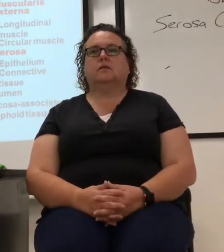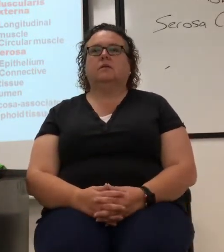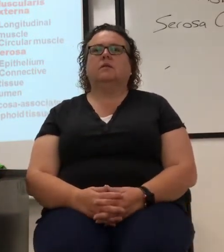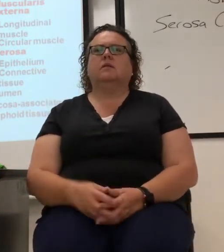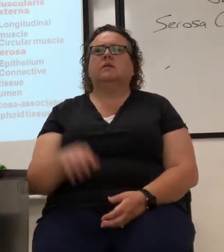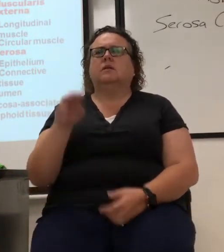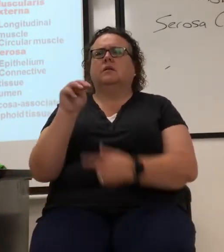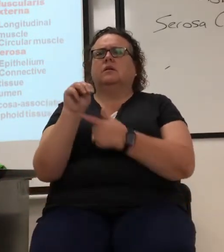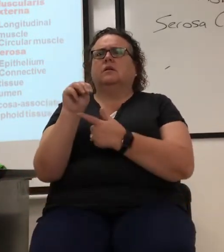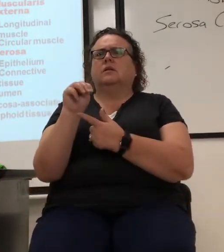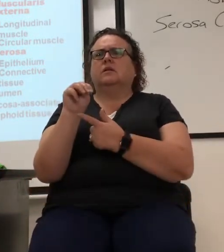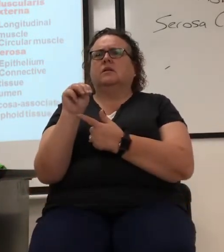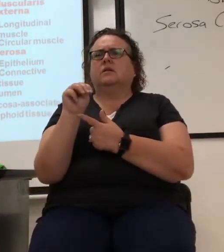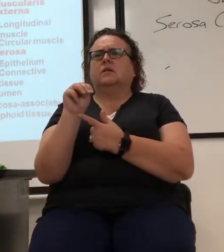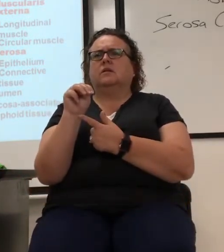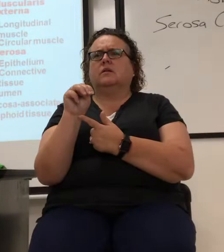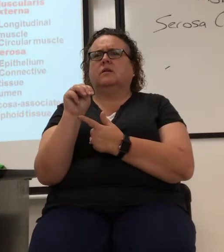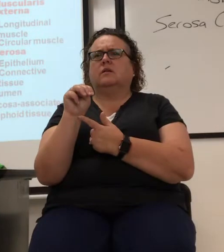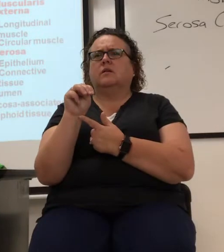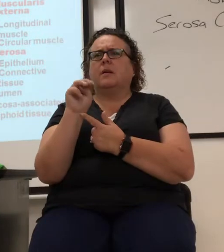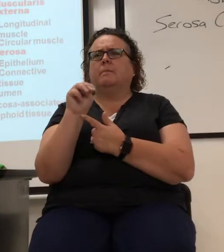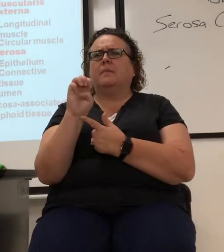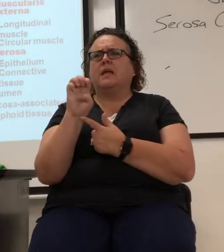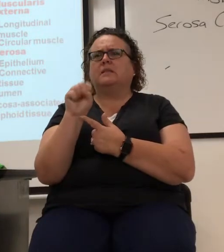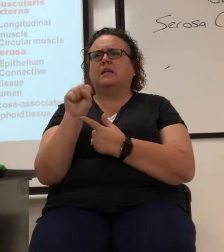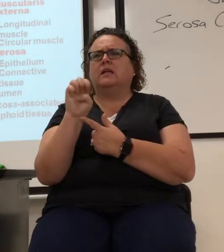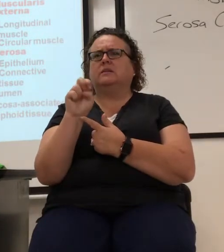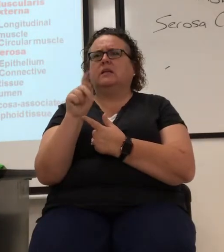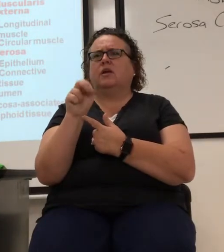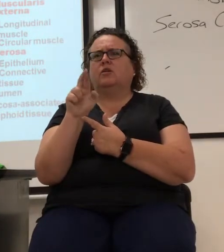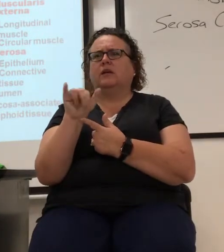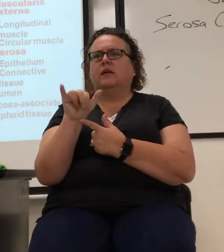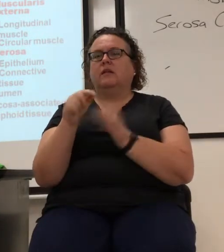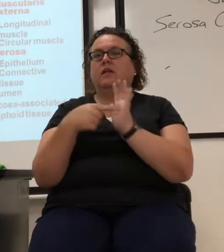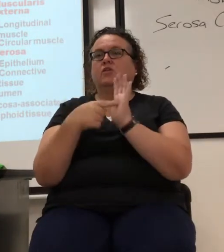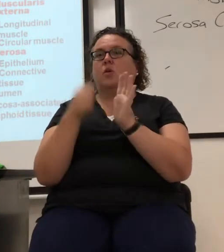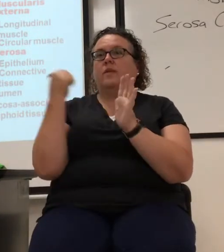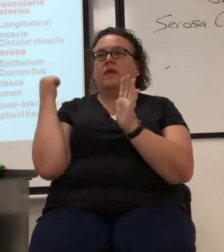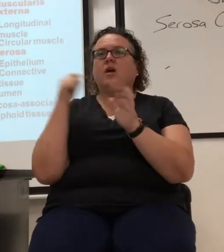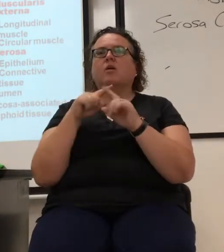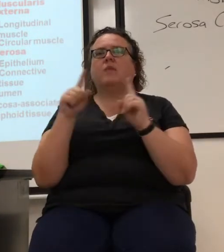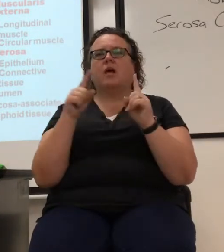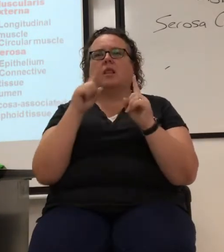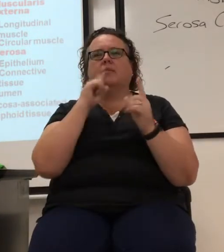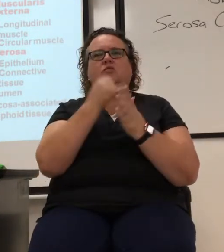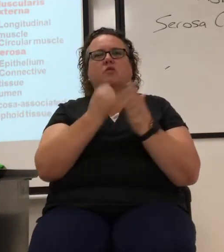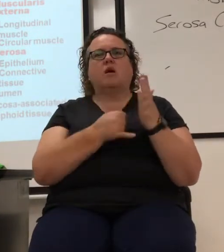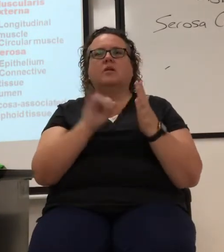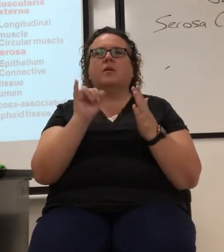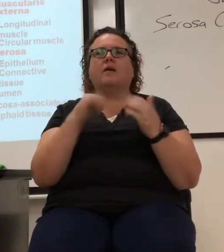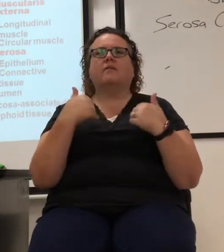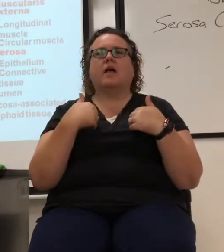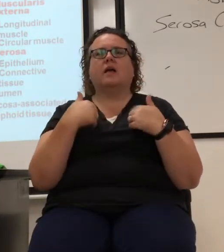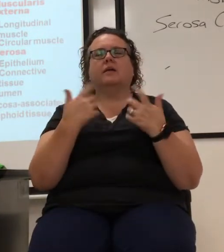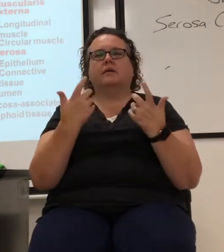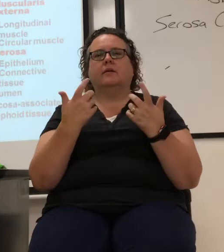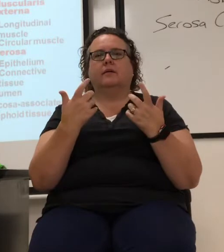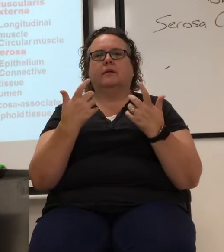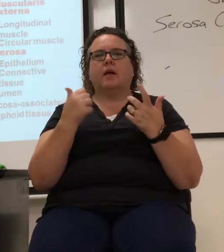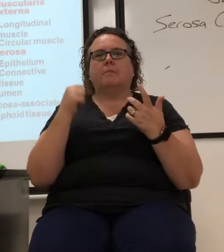Mesentery is, well, they show it there. Let me kind of draw it here. Then you have like back body wall.